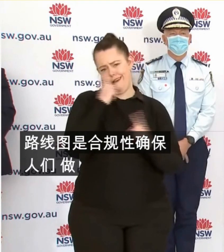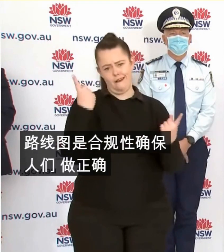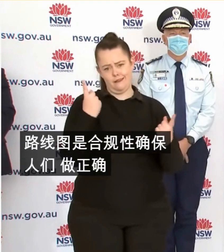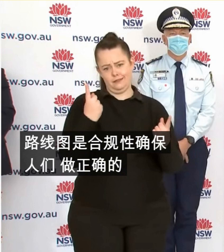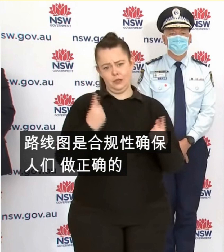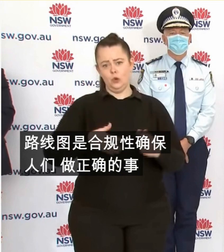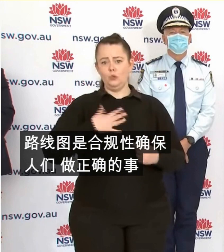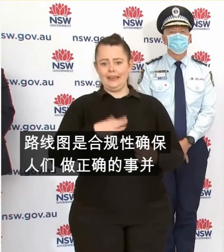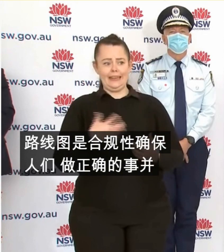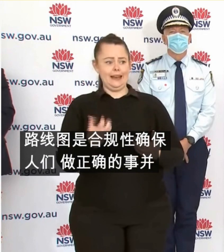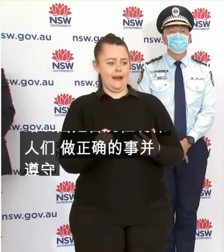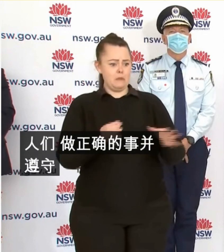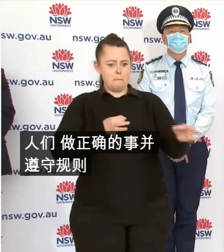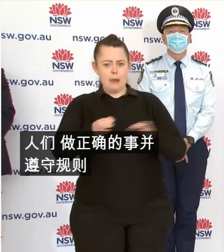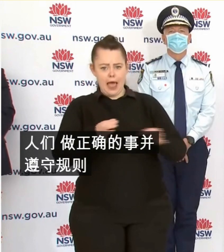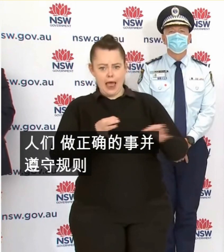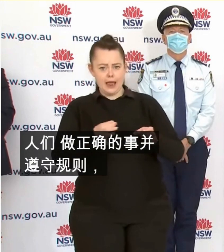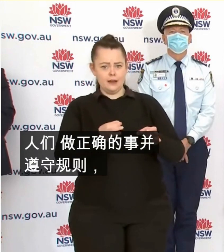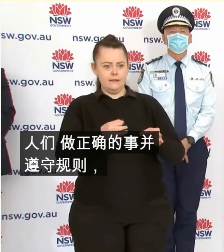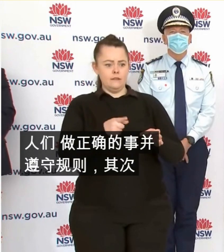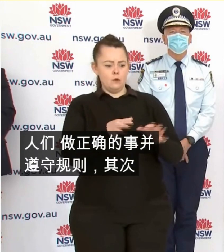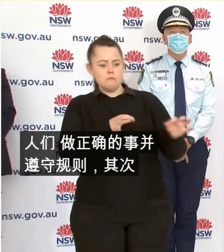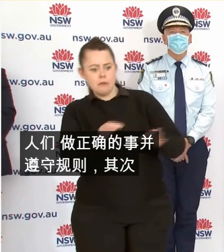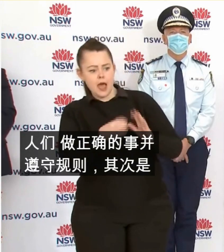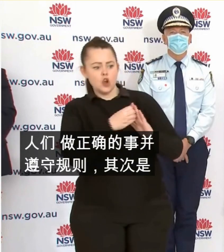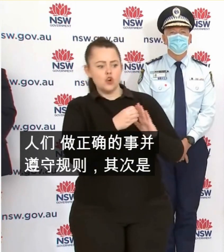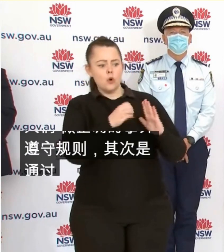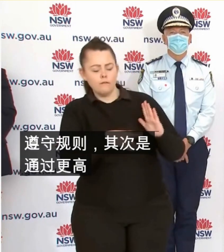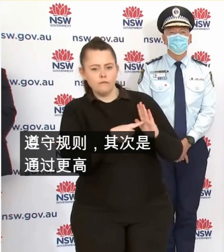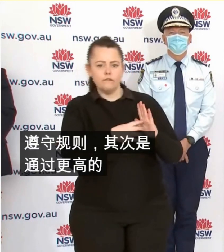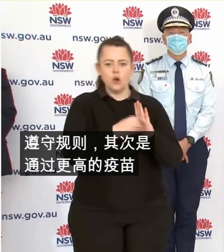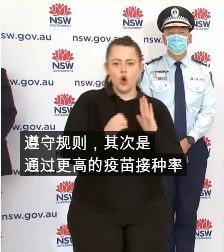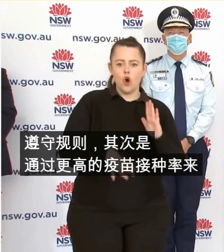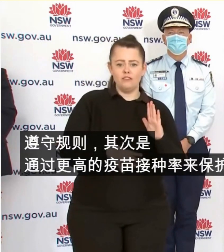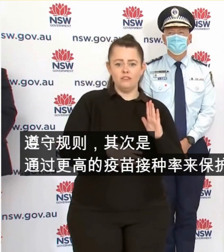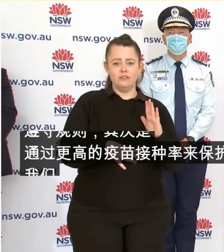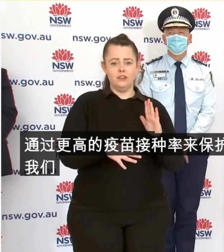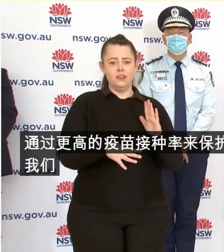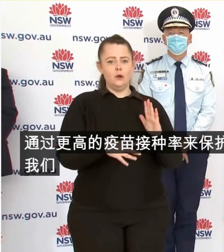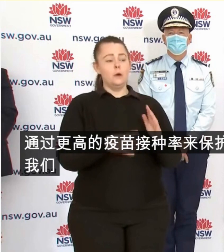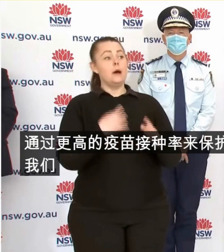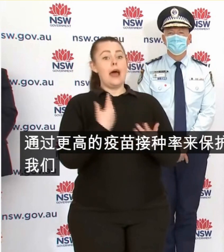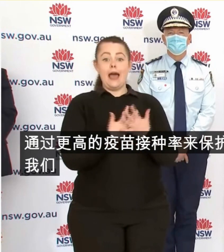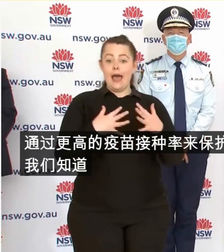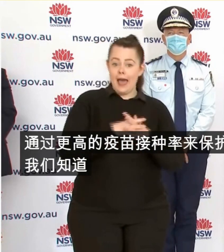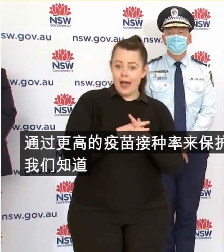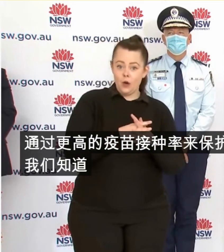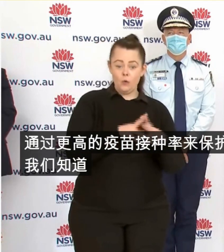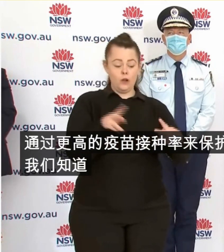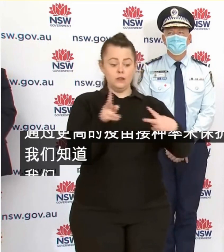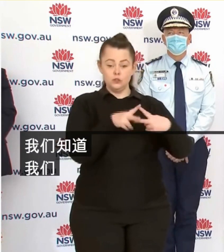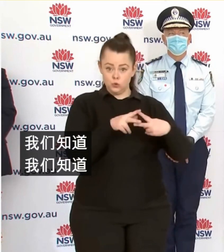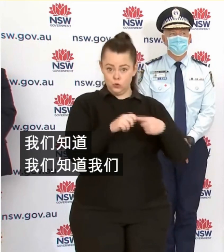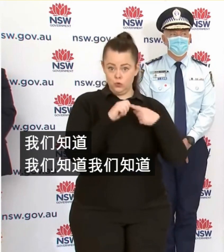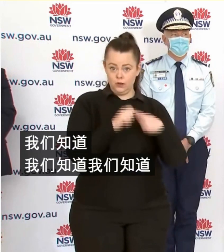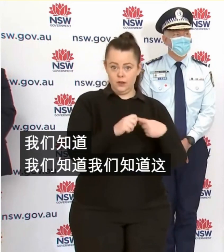compliance, making sure people do the right thing and stick to the rules. And secondly, is to protect the community through higher rates of vaccination. We know